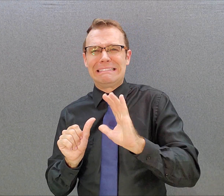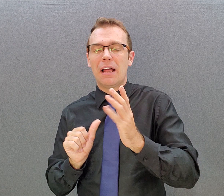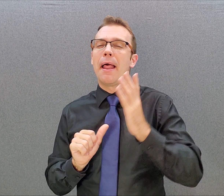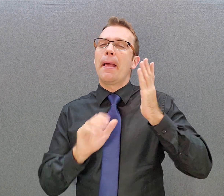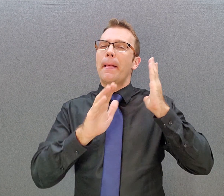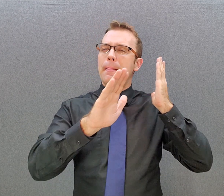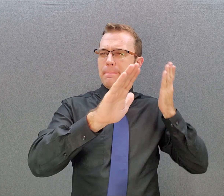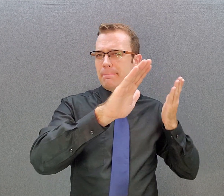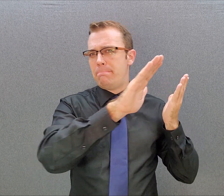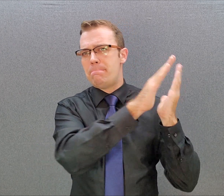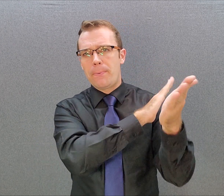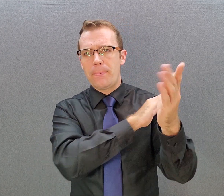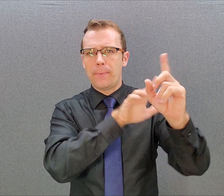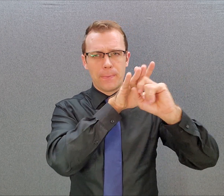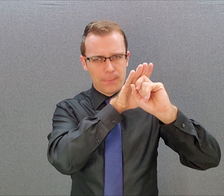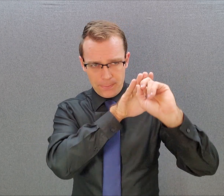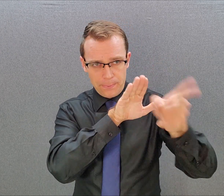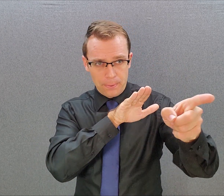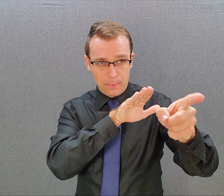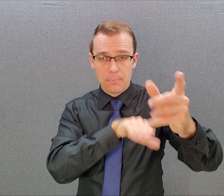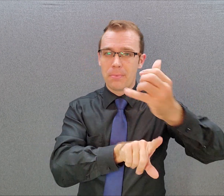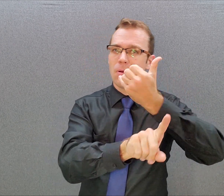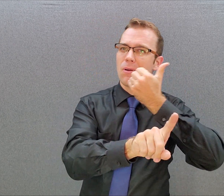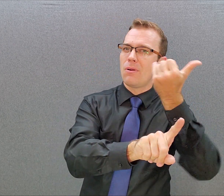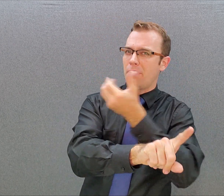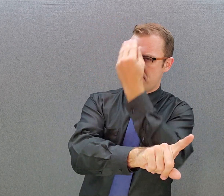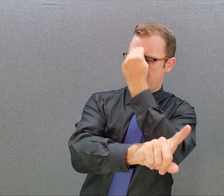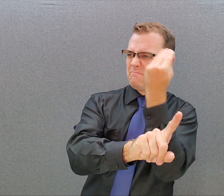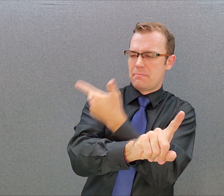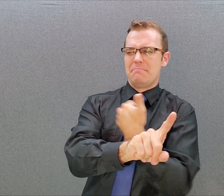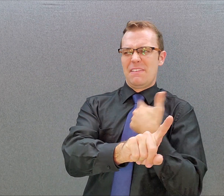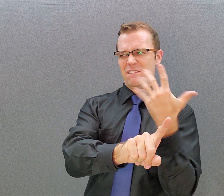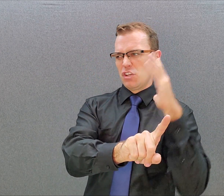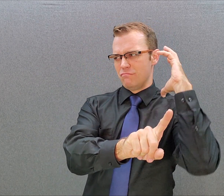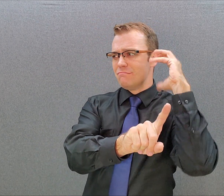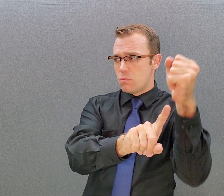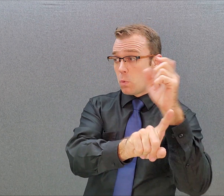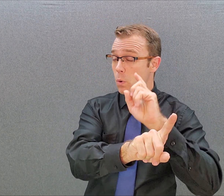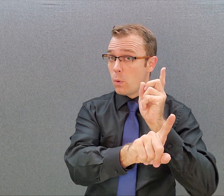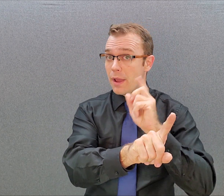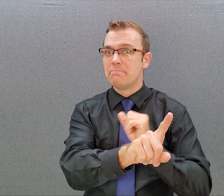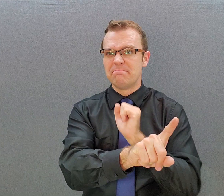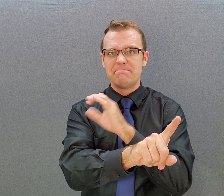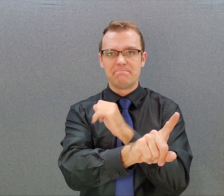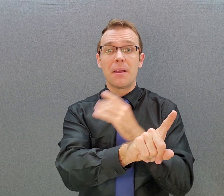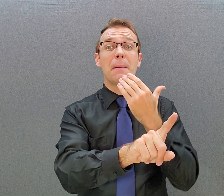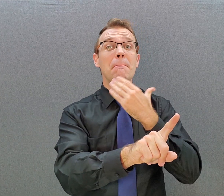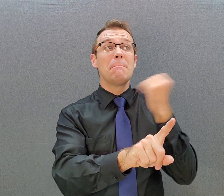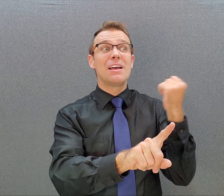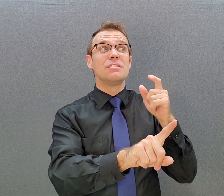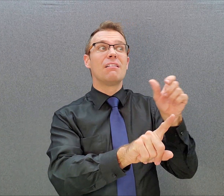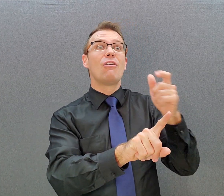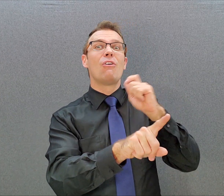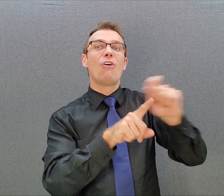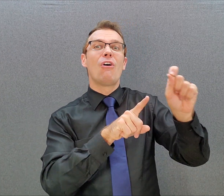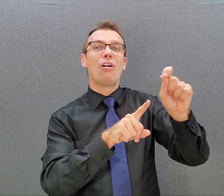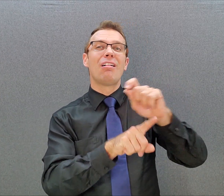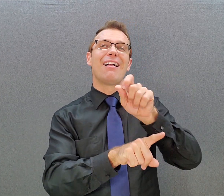can call them after you leave to let them know where you are. It is often better to call a person out of state